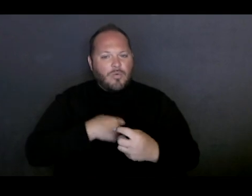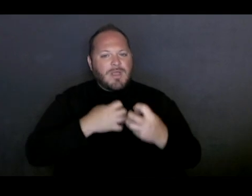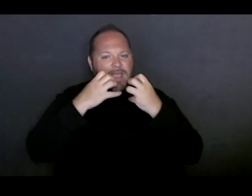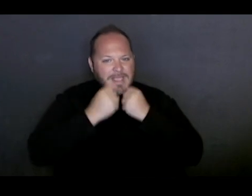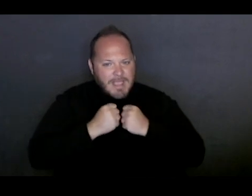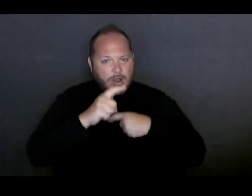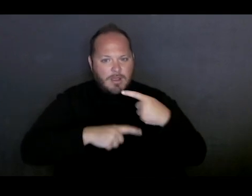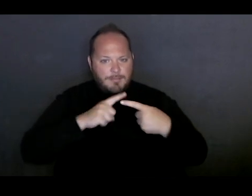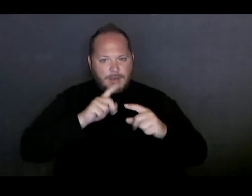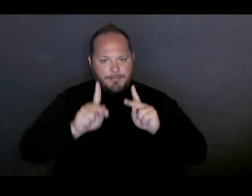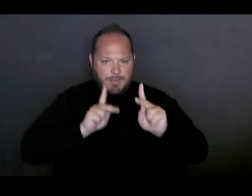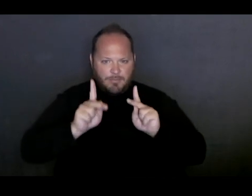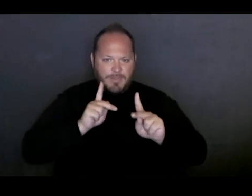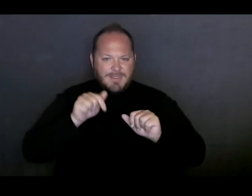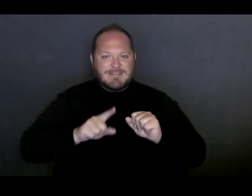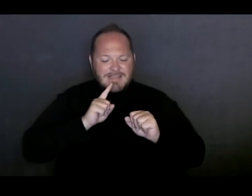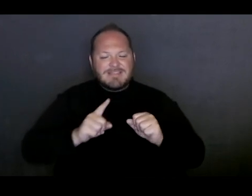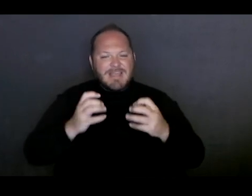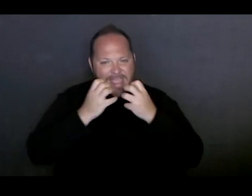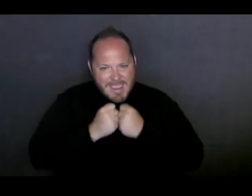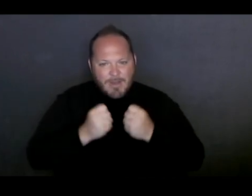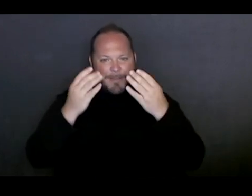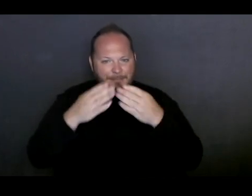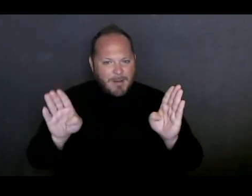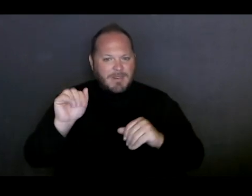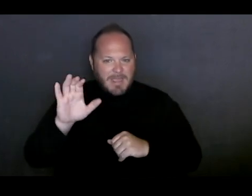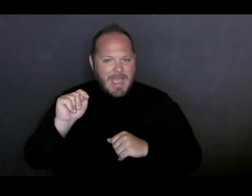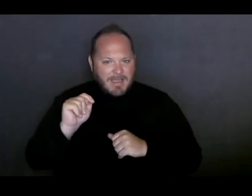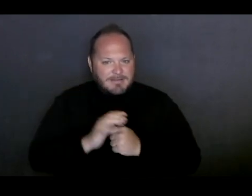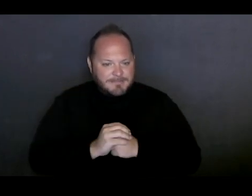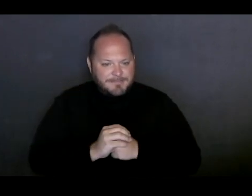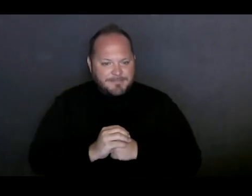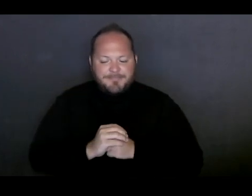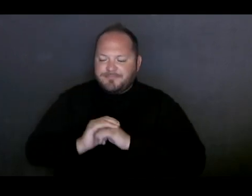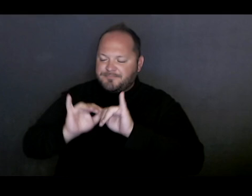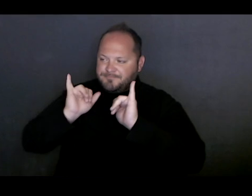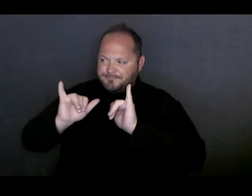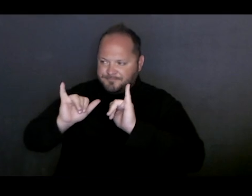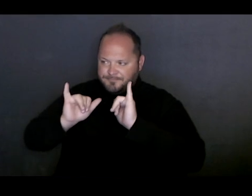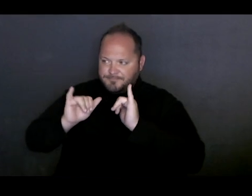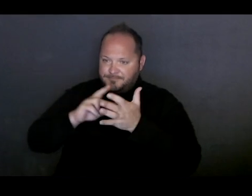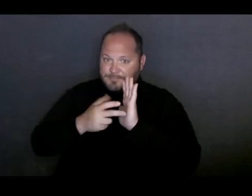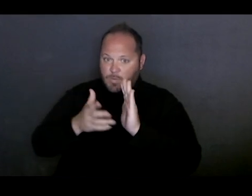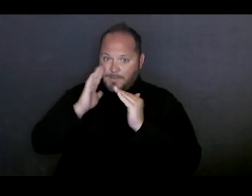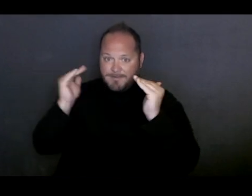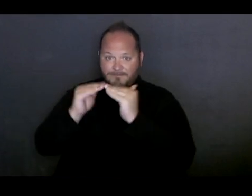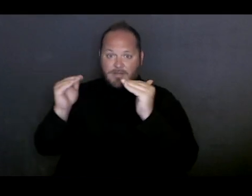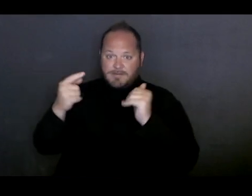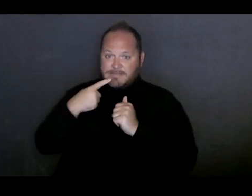mask. So would it be fair to say then that the emphasis maybe should be shifting